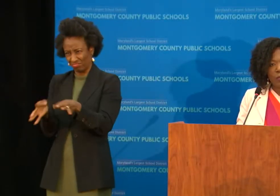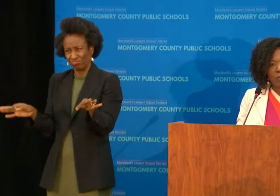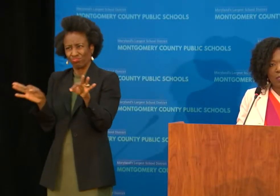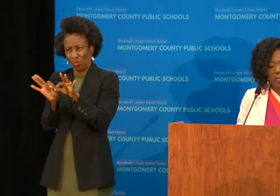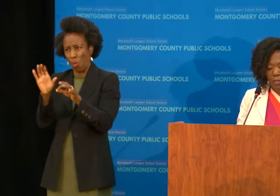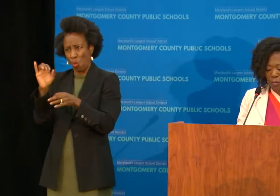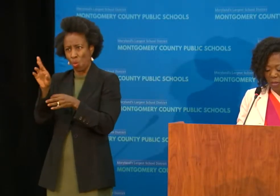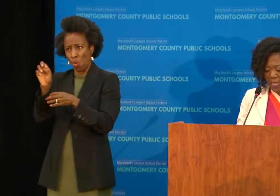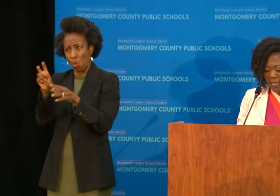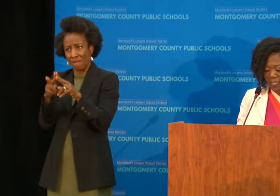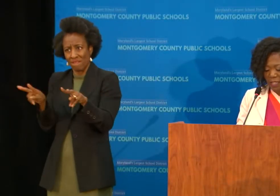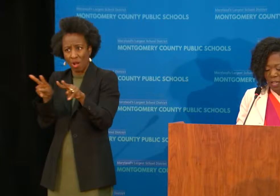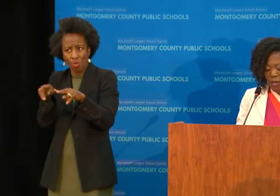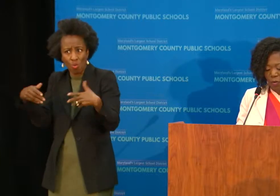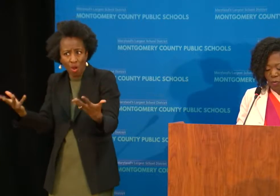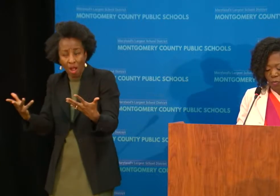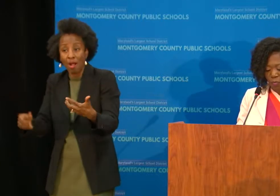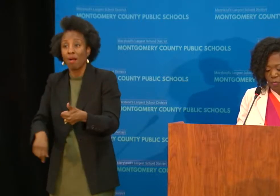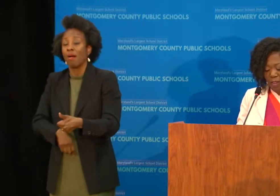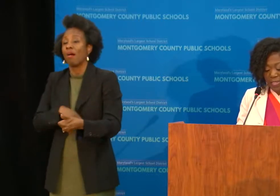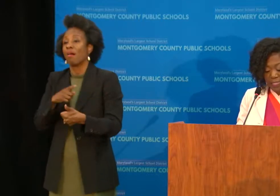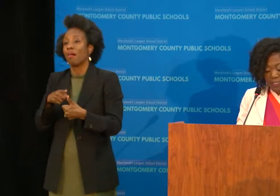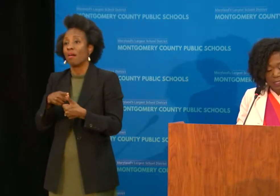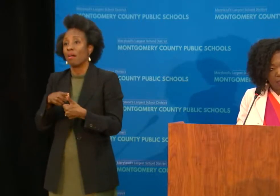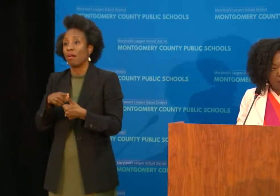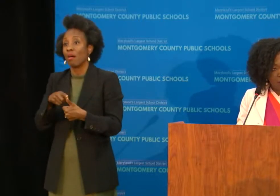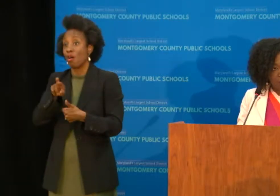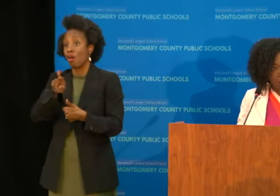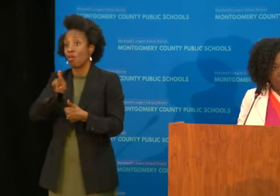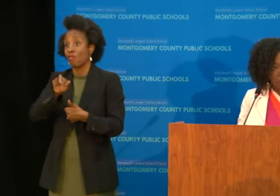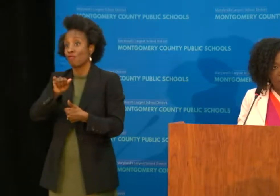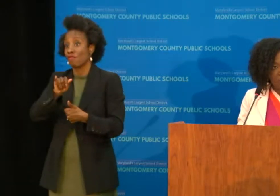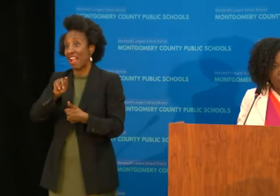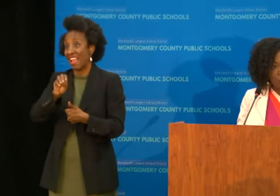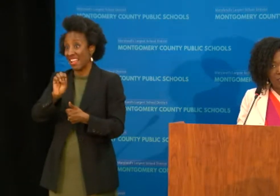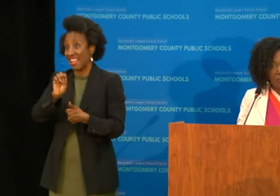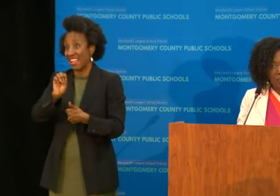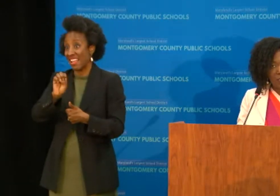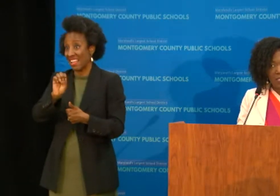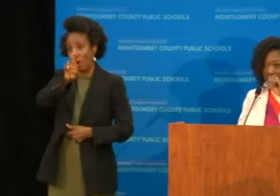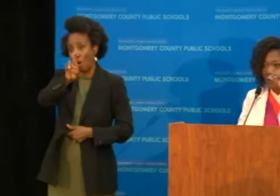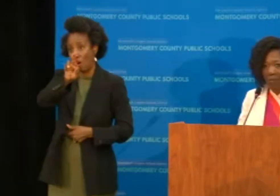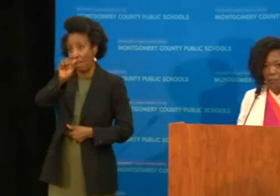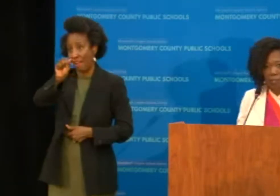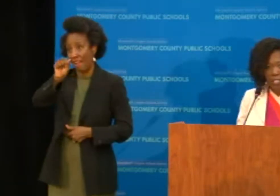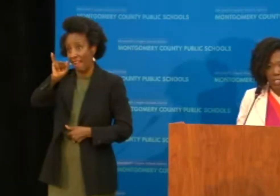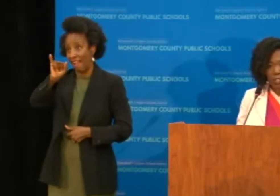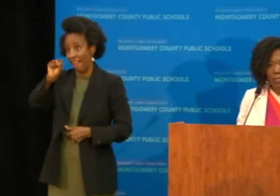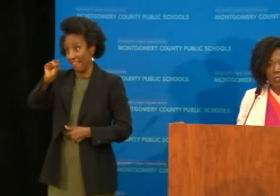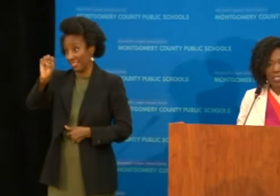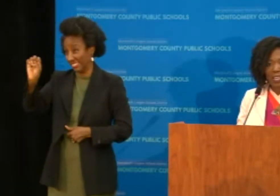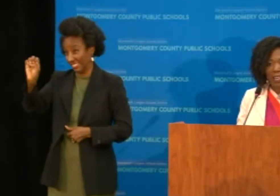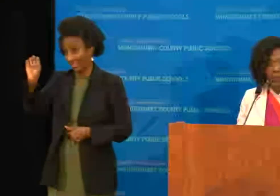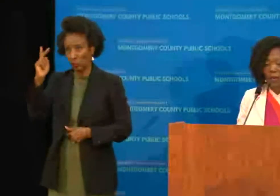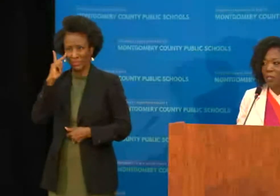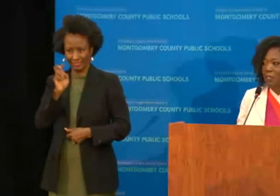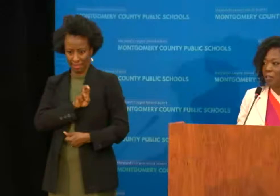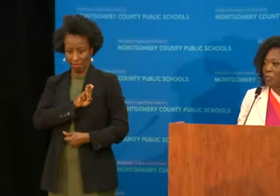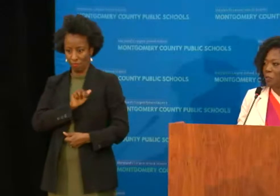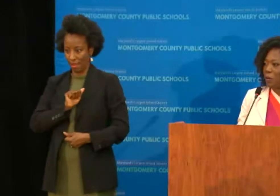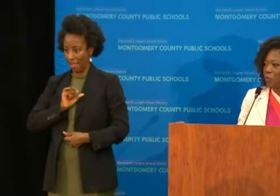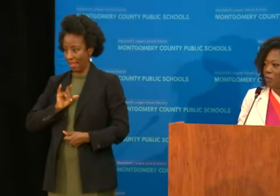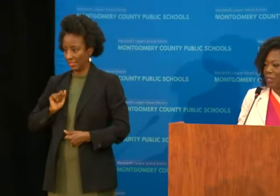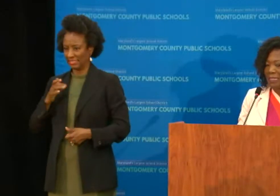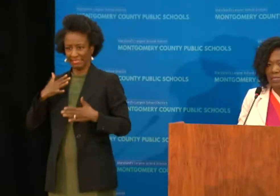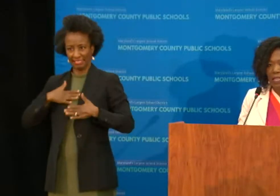core values to be known as RAISE, okay? So you've seen RAISE maybe on t-shirts, but I want to